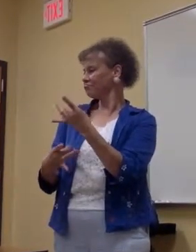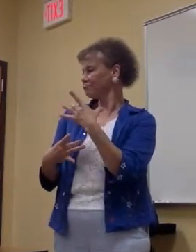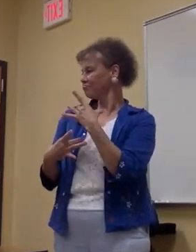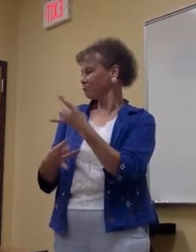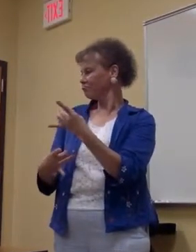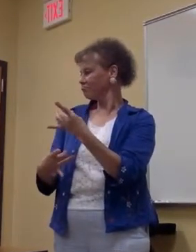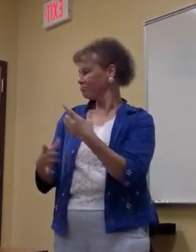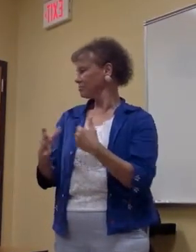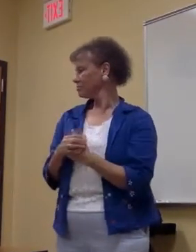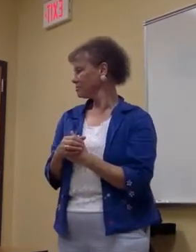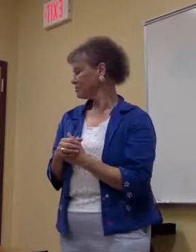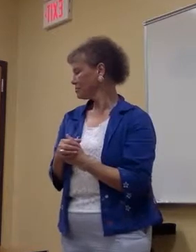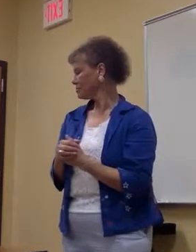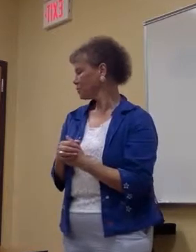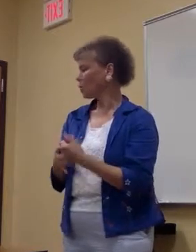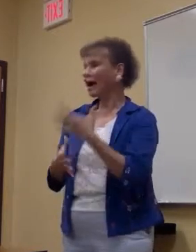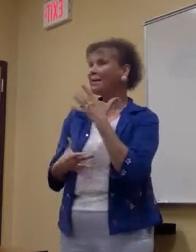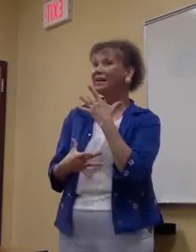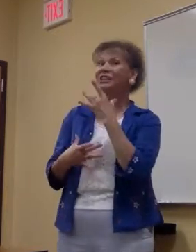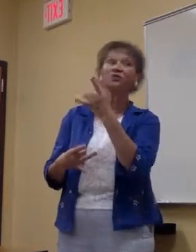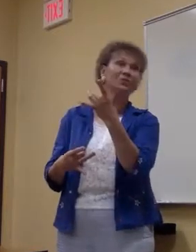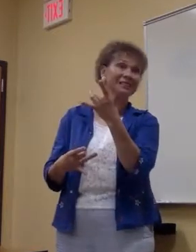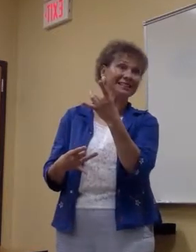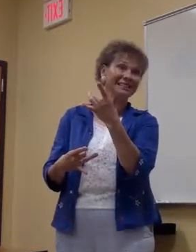Or I'm interested.